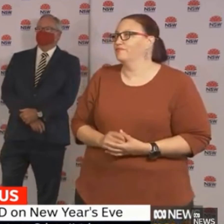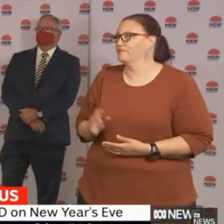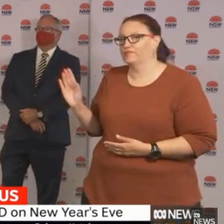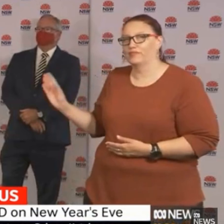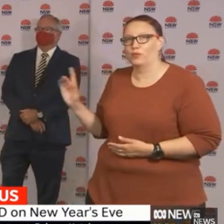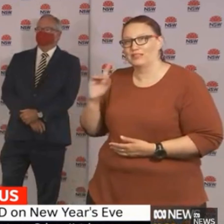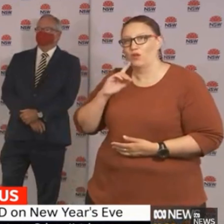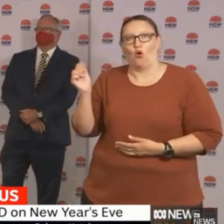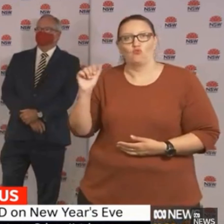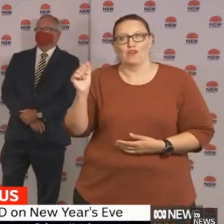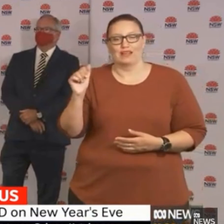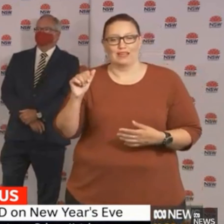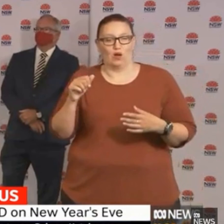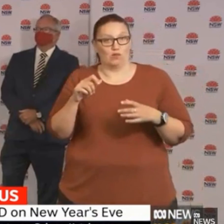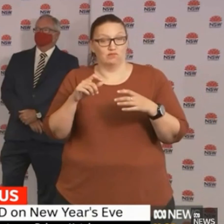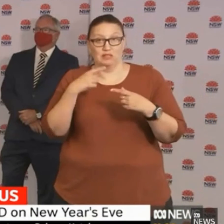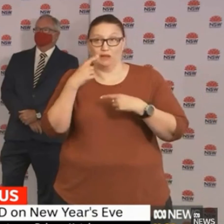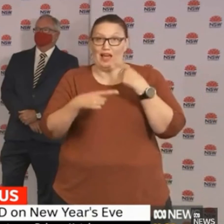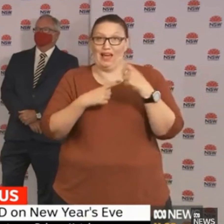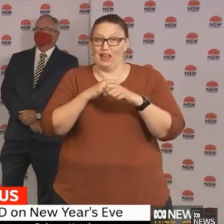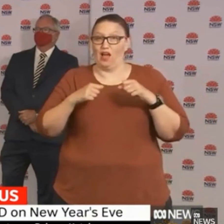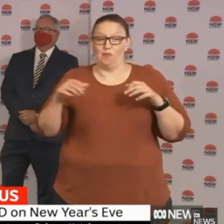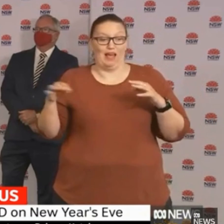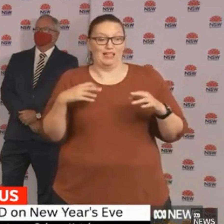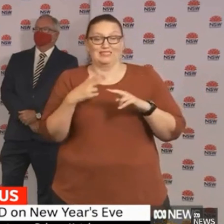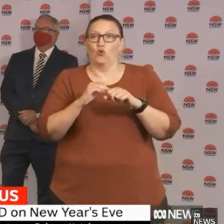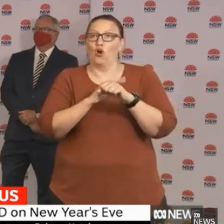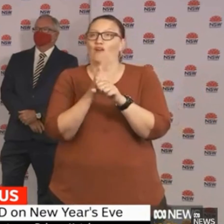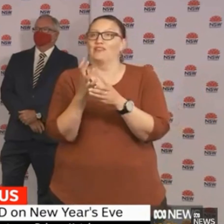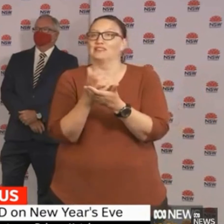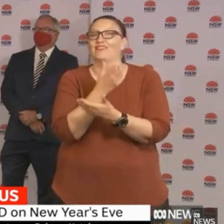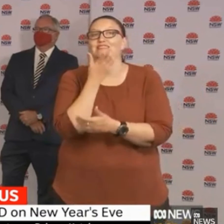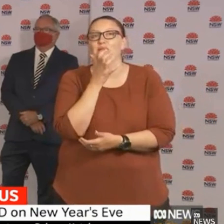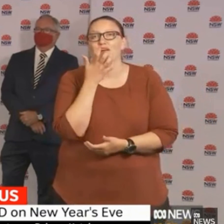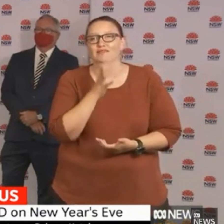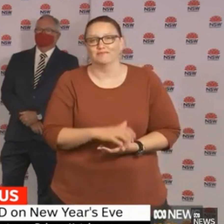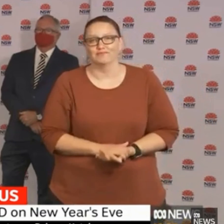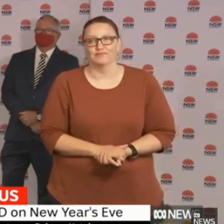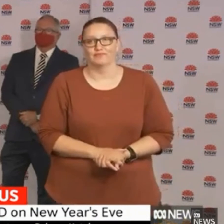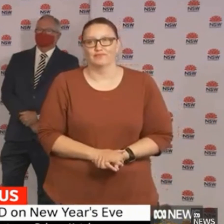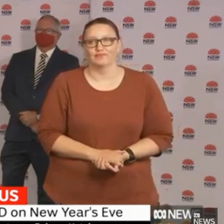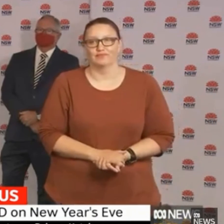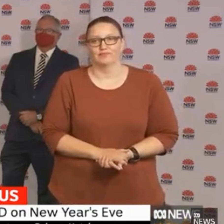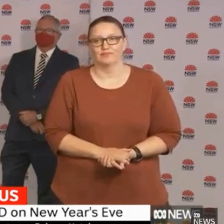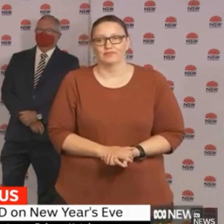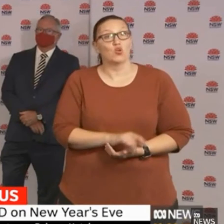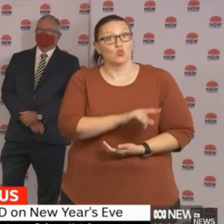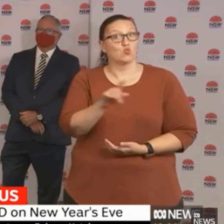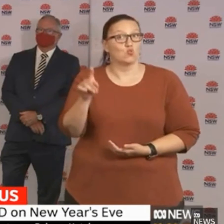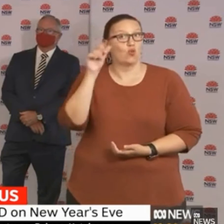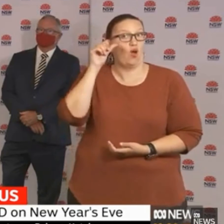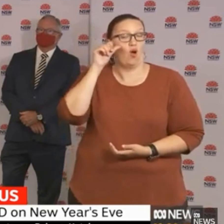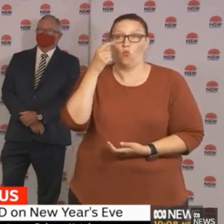ago we'd already launched our plans for a COVID-safe summer. So we're asking specifically social distancing. Everybody knows the